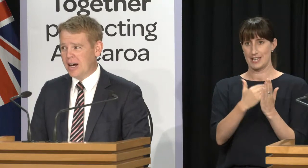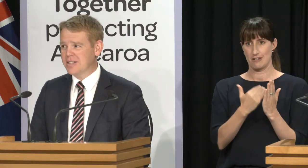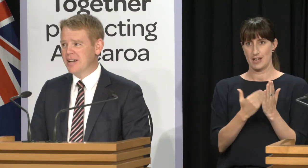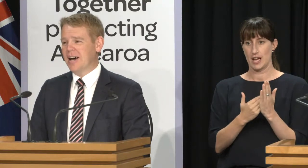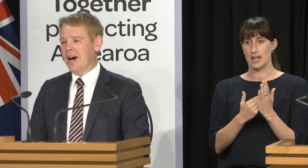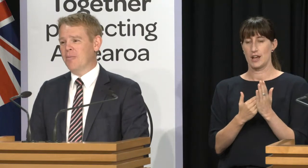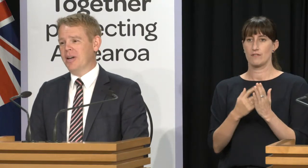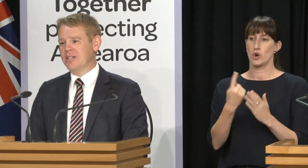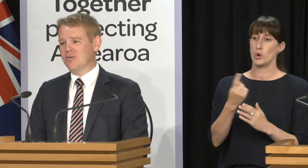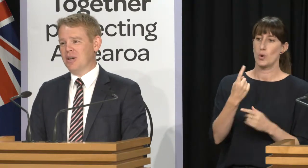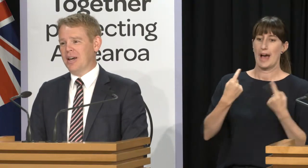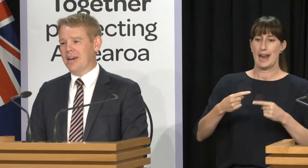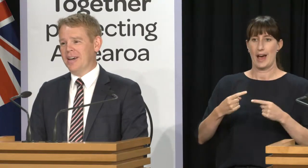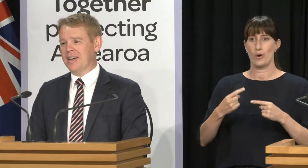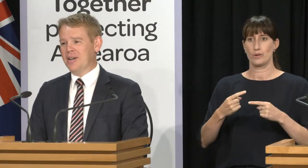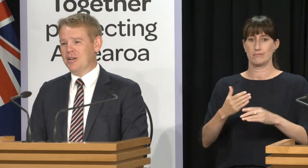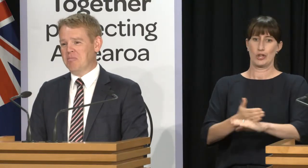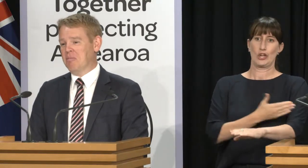or who's out